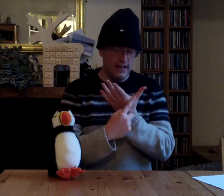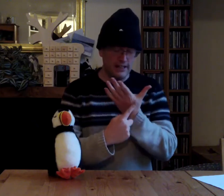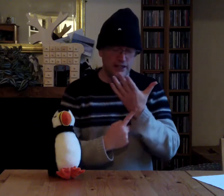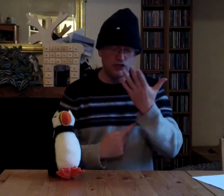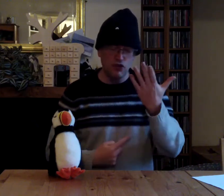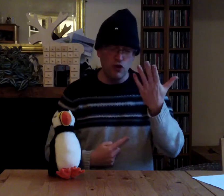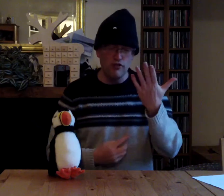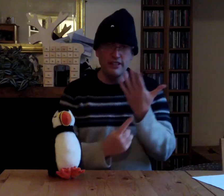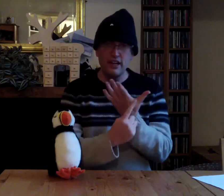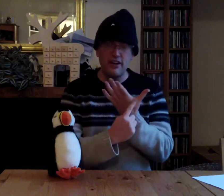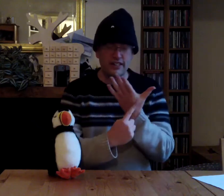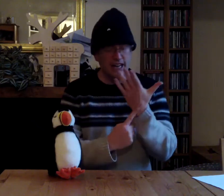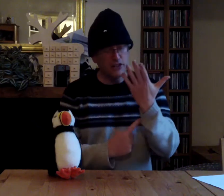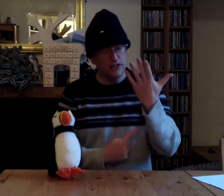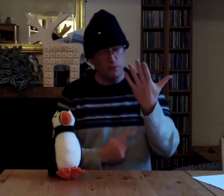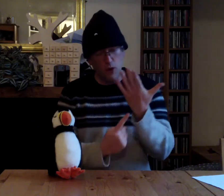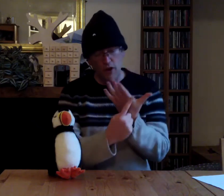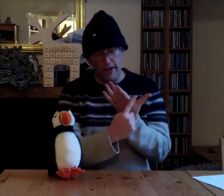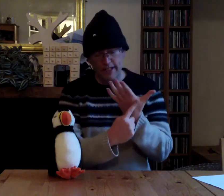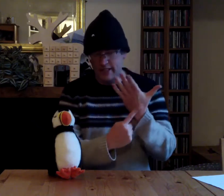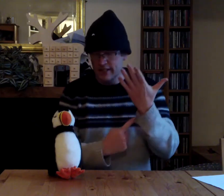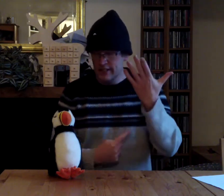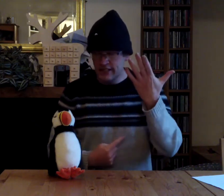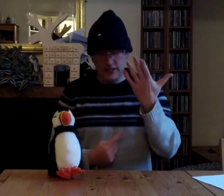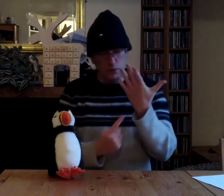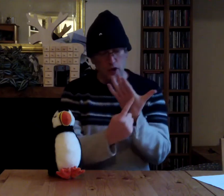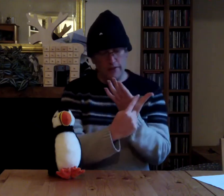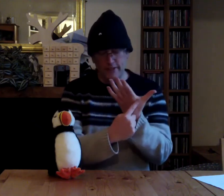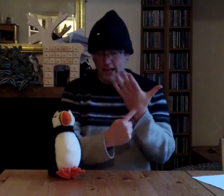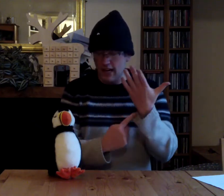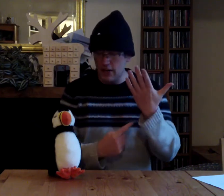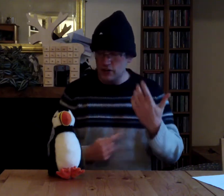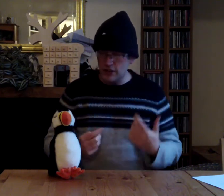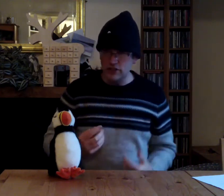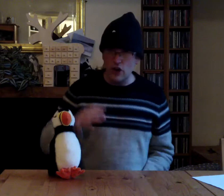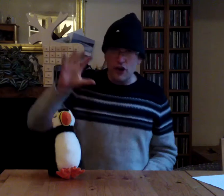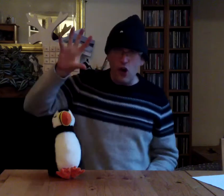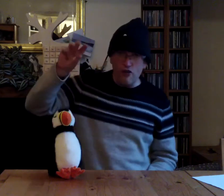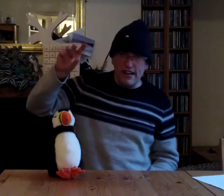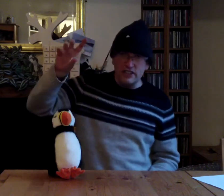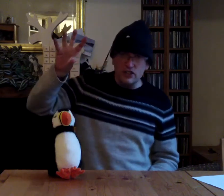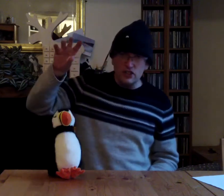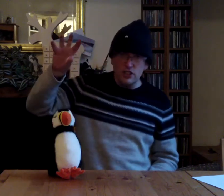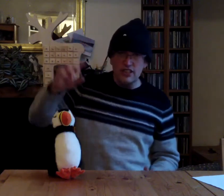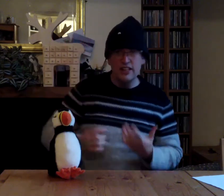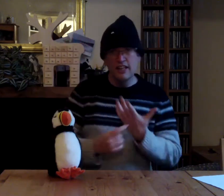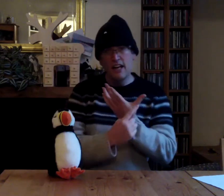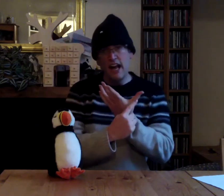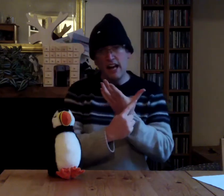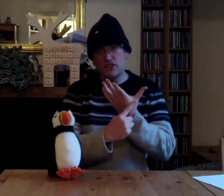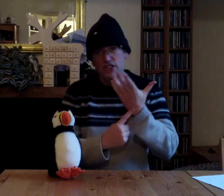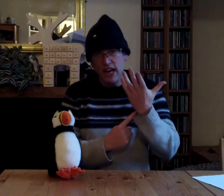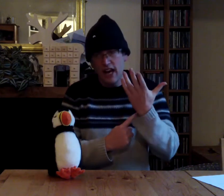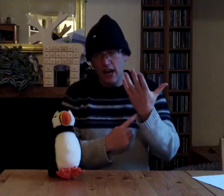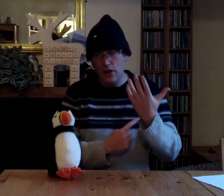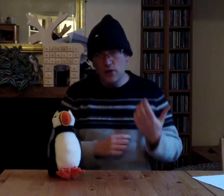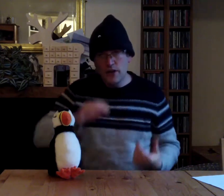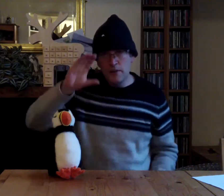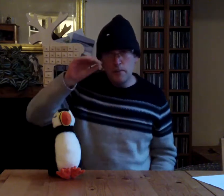you draw in the line down, so it's Y. It's Y for yellow. So he's got an orange and yellow